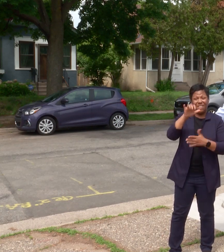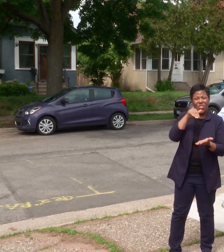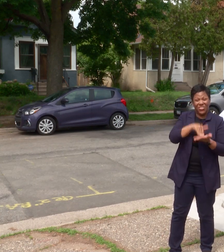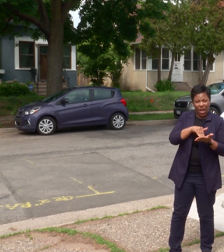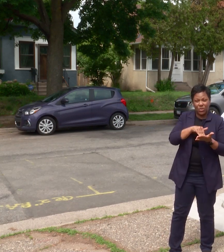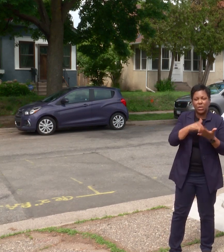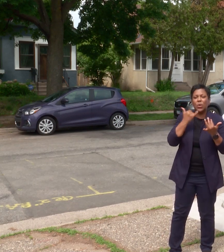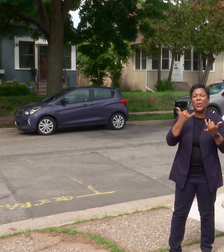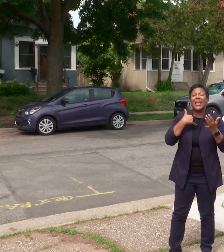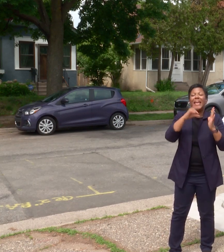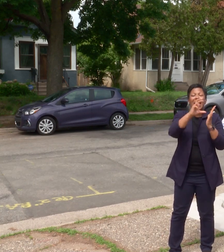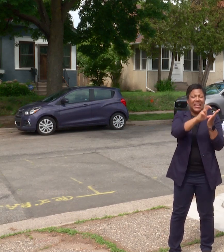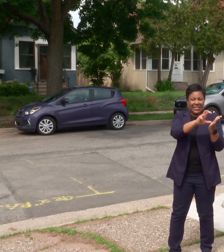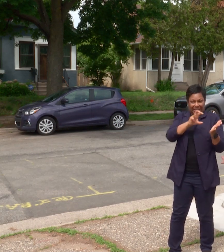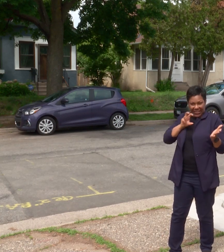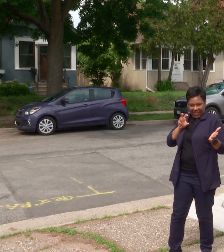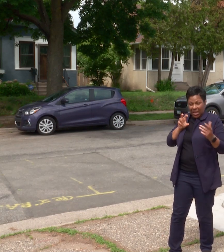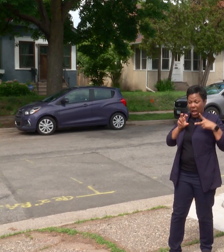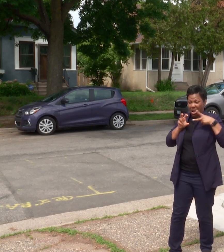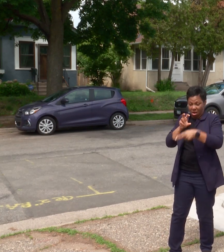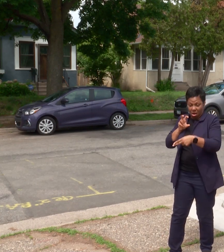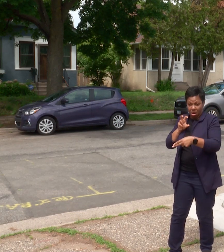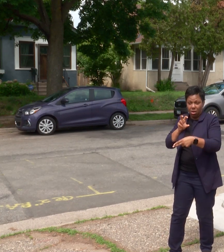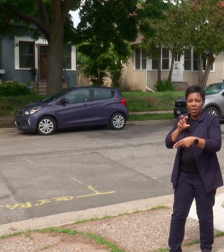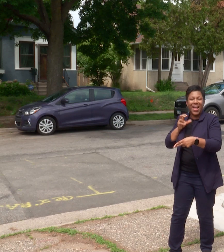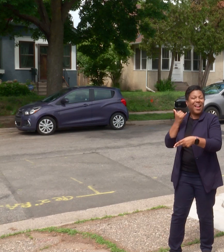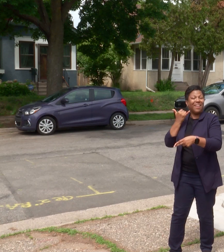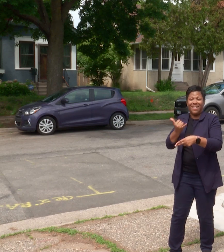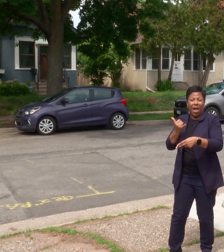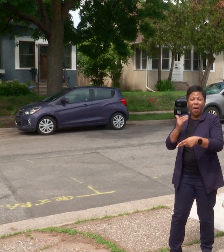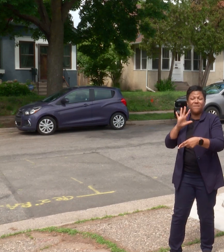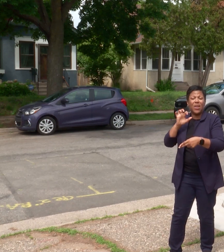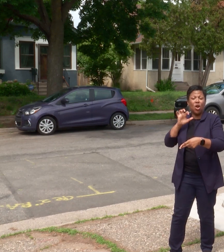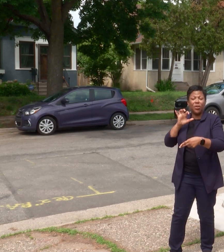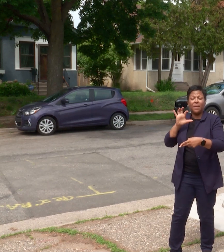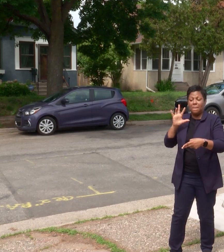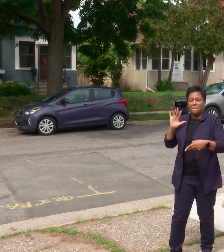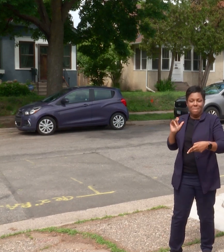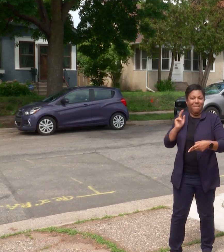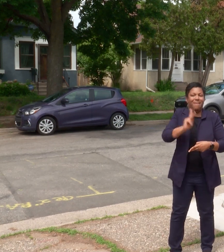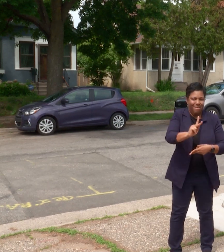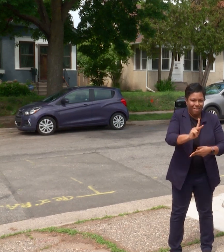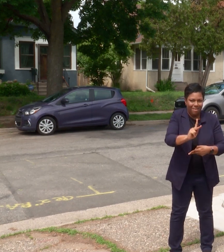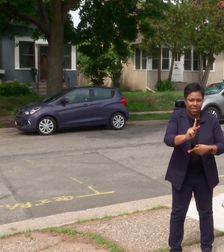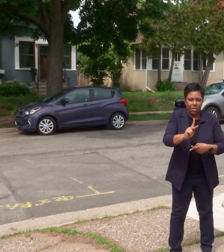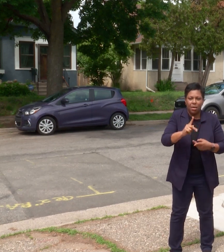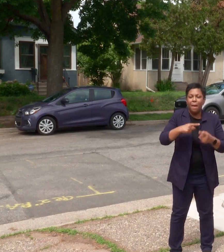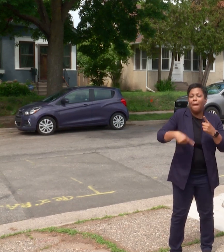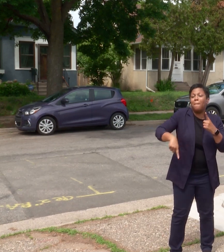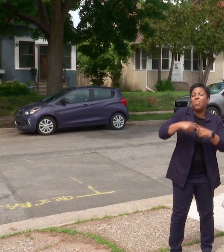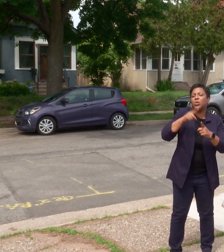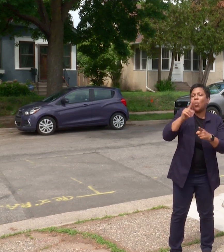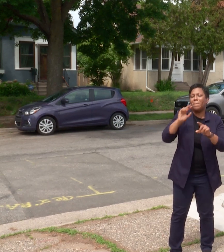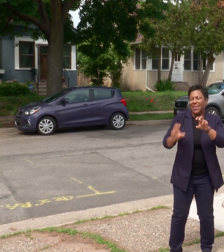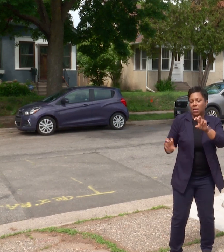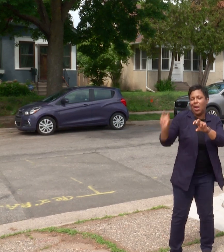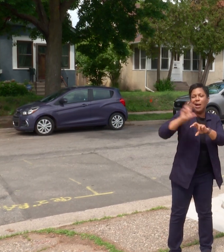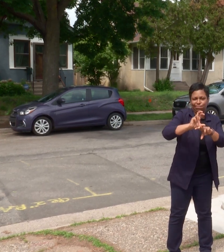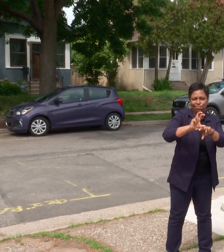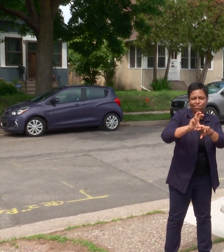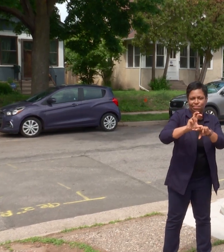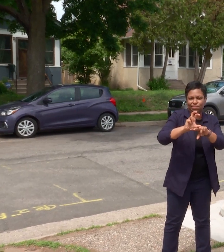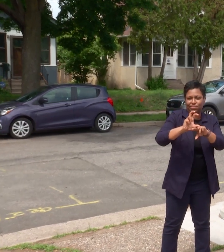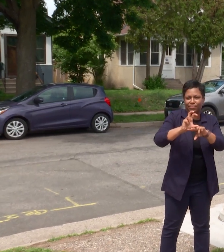sure the issue is we keep talking about whether the law is working or not. Yeah. Have there been more complaints or